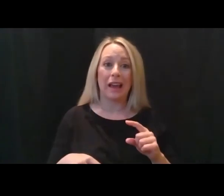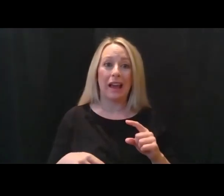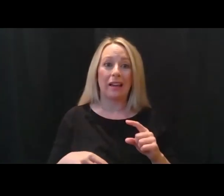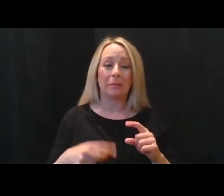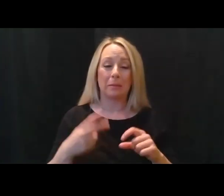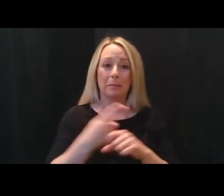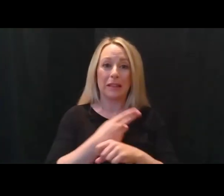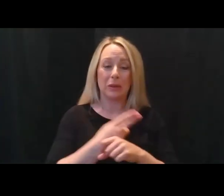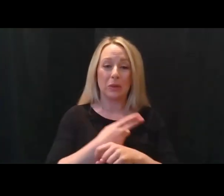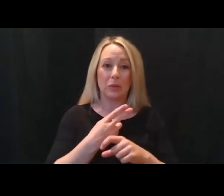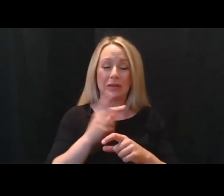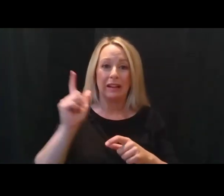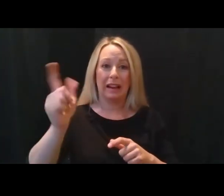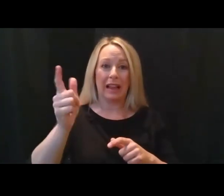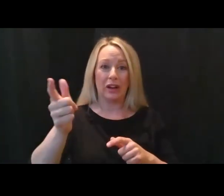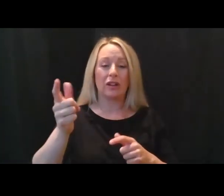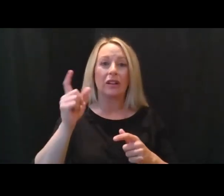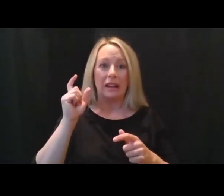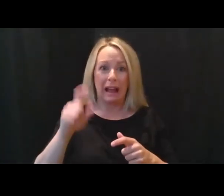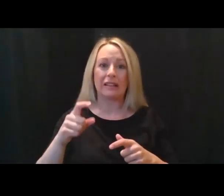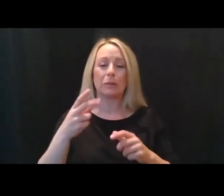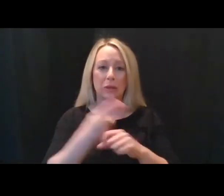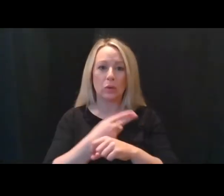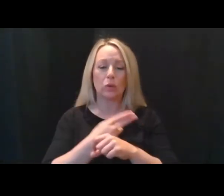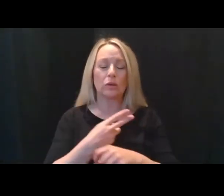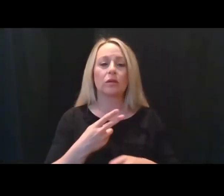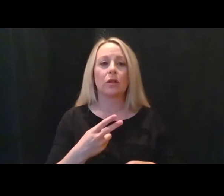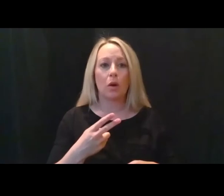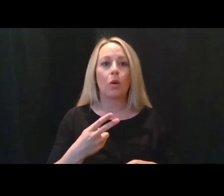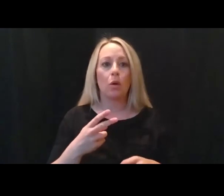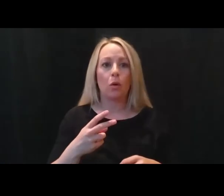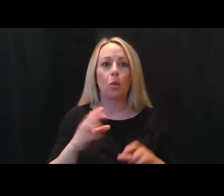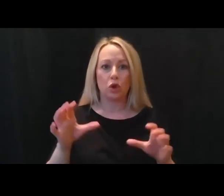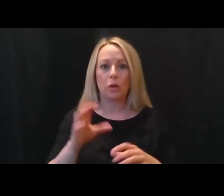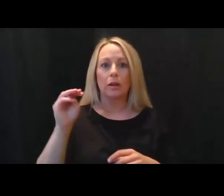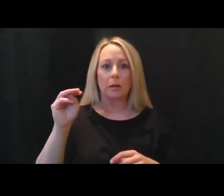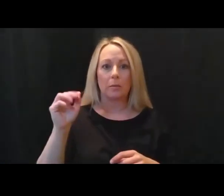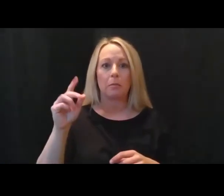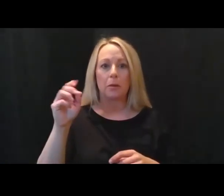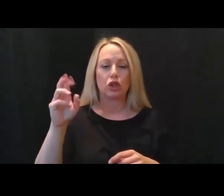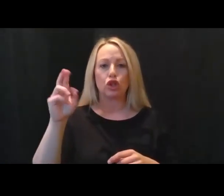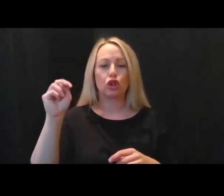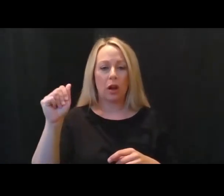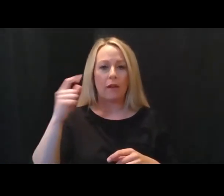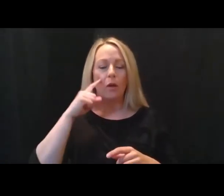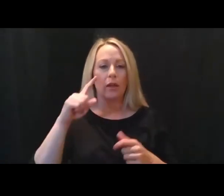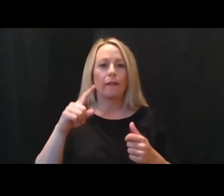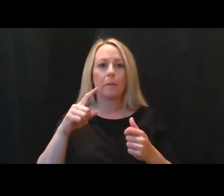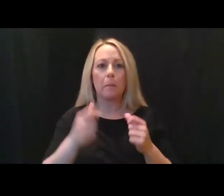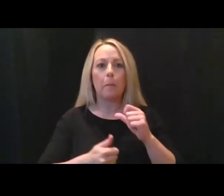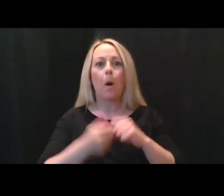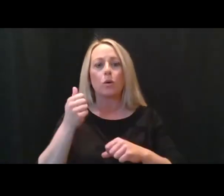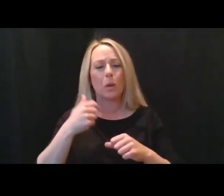it has to go in arms. And so we are doing Moderna for the most part. We have gotten limited amounts of Johnson &